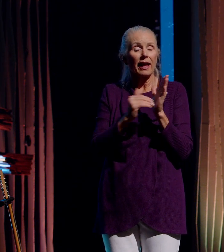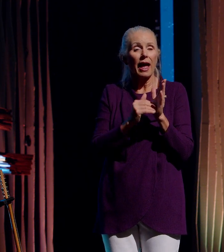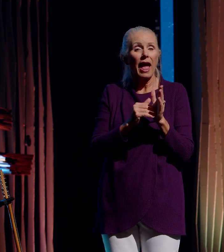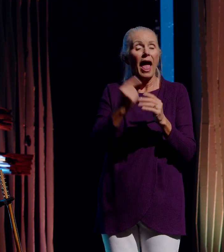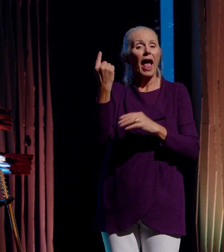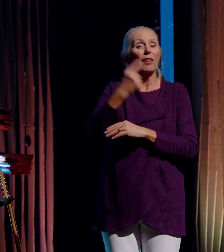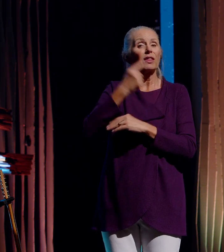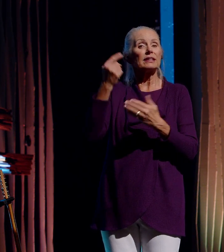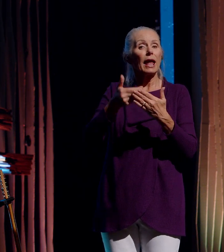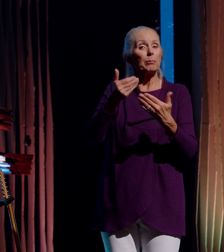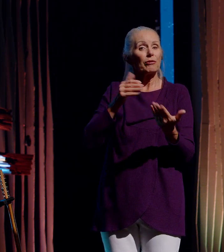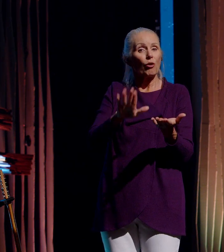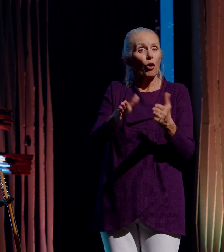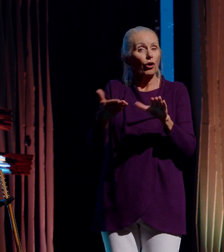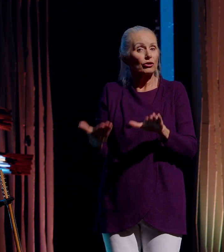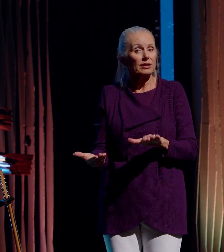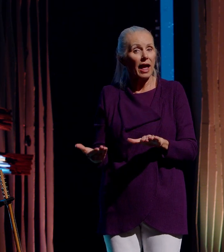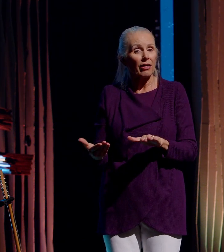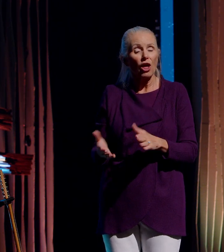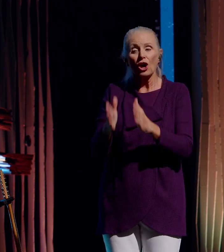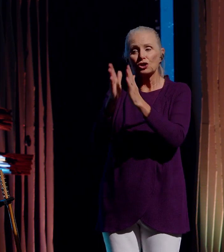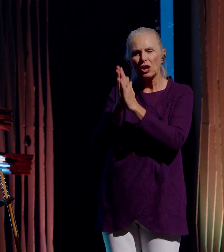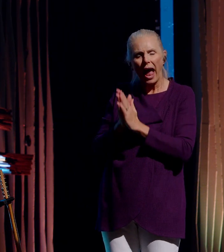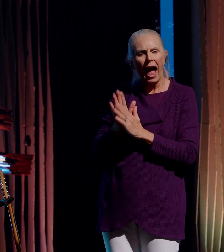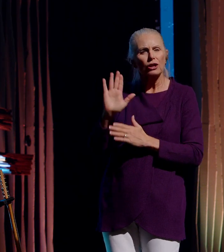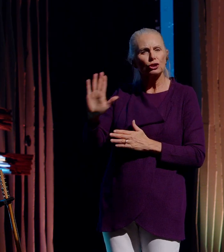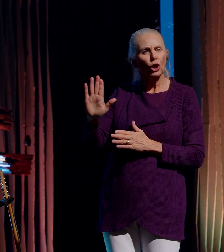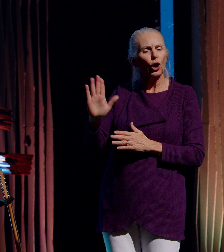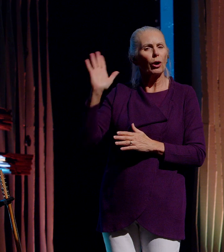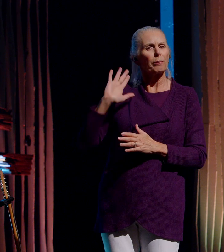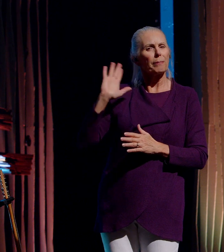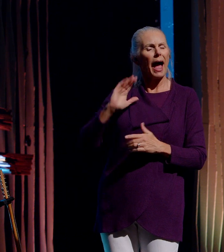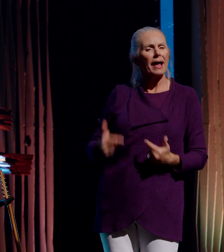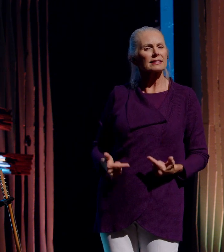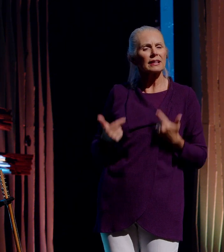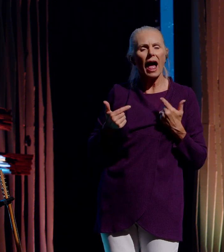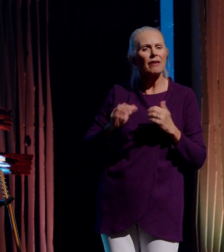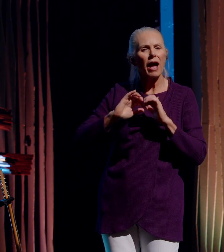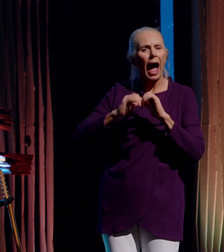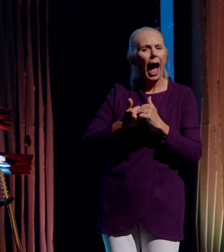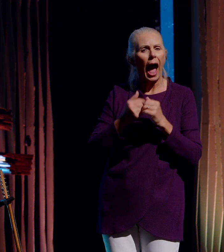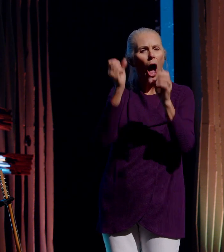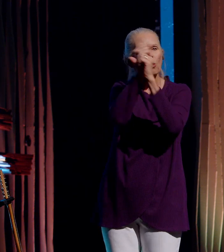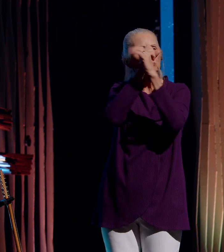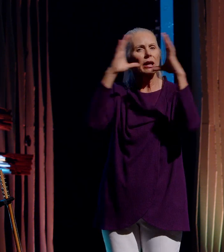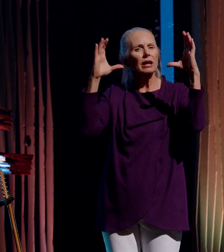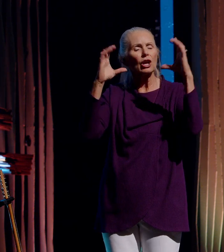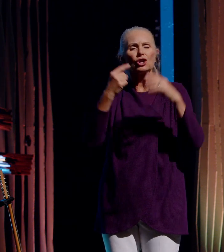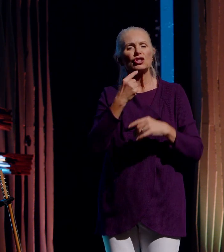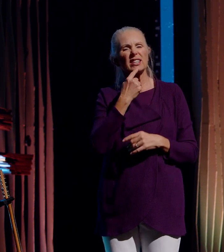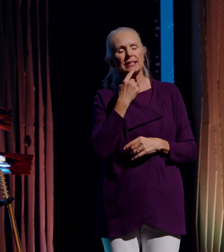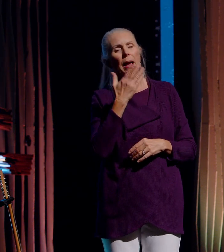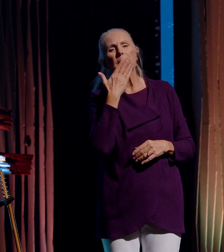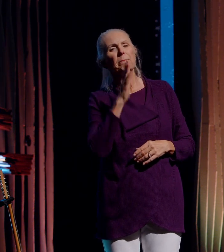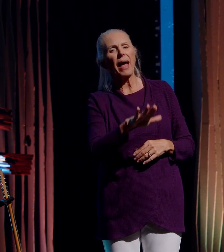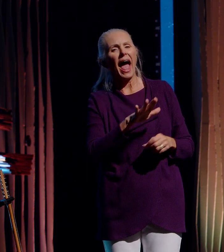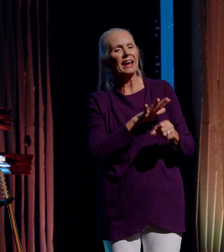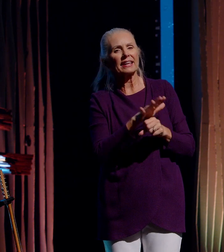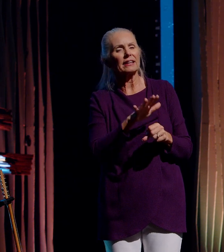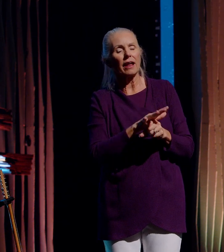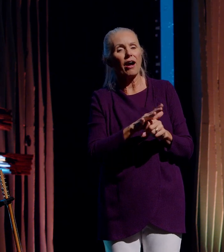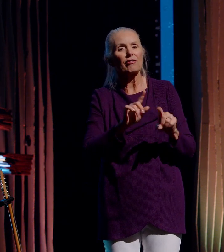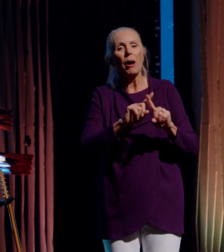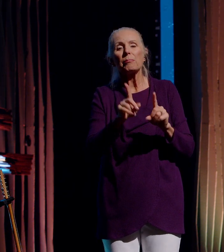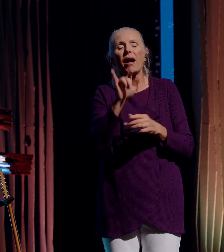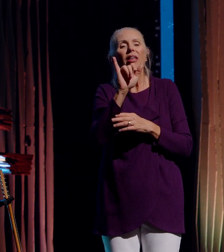death, Samuel asked her how her past life appeared to her. She replied, 'Bad enough, but that only makes the grace